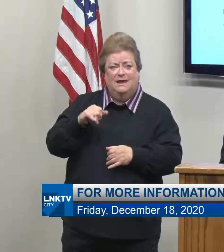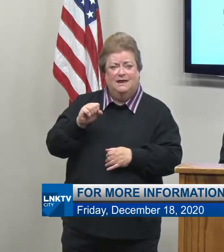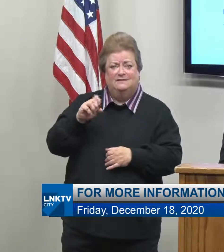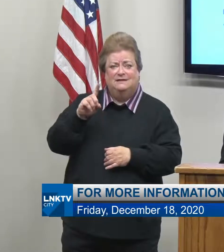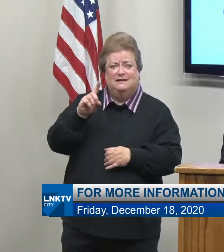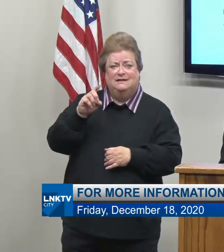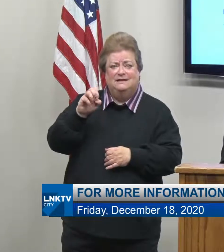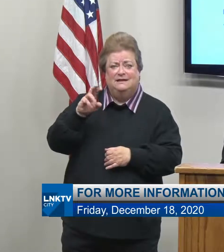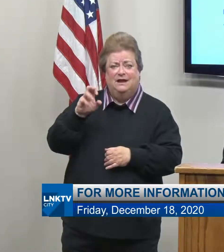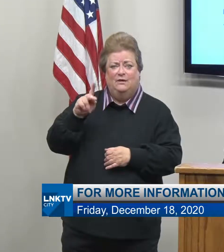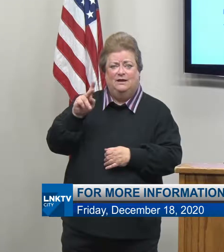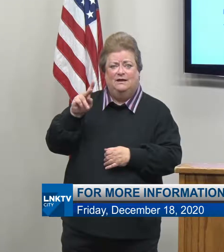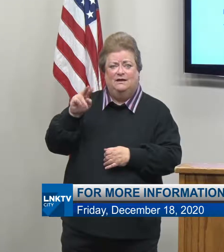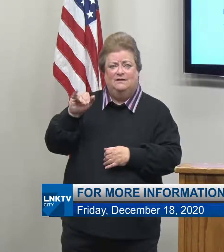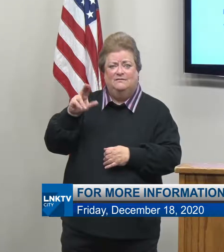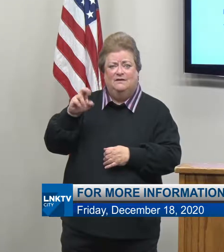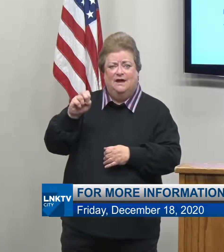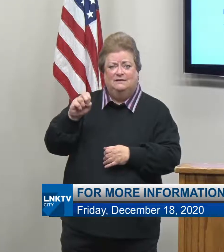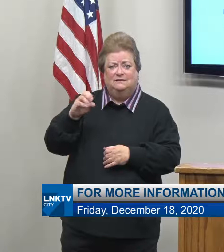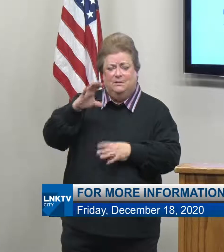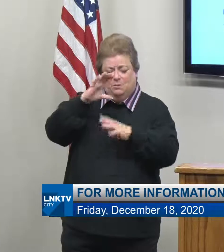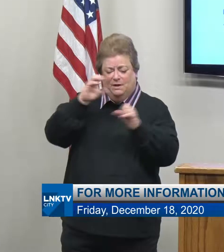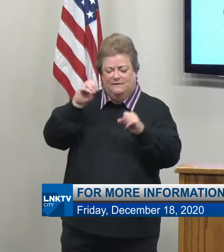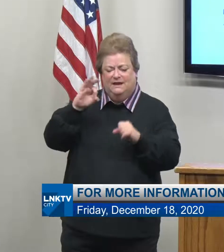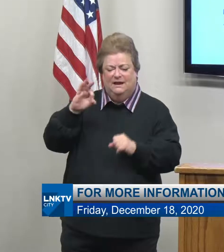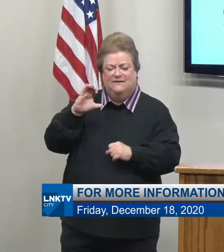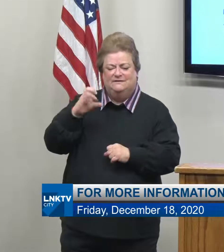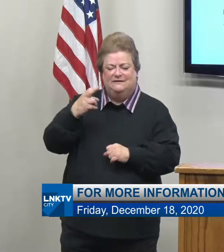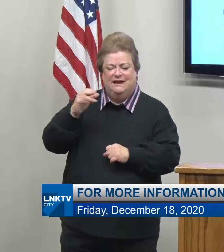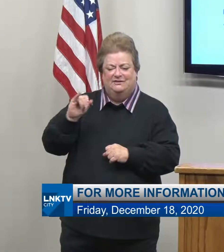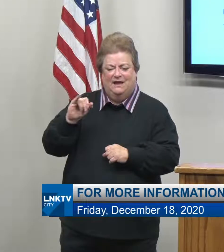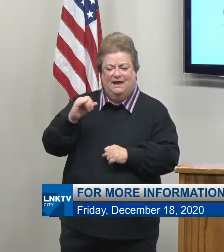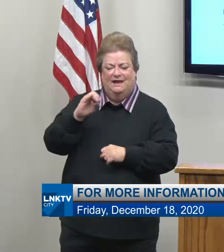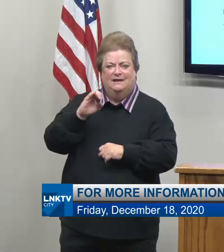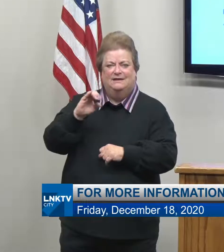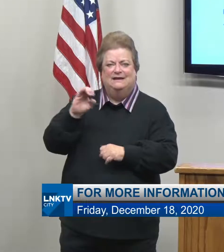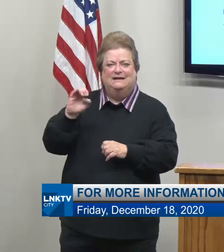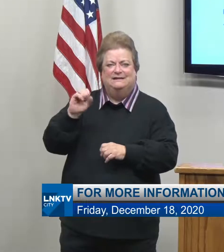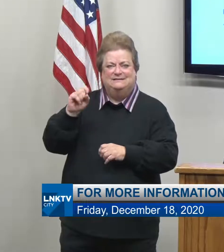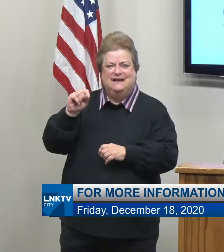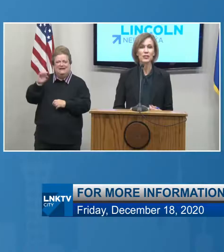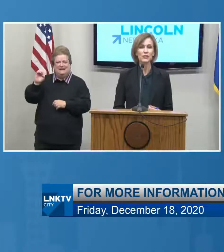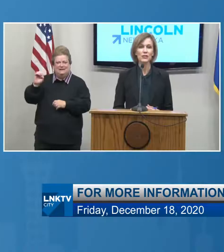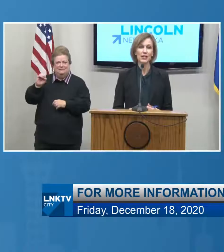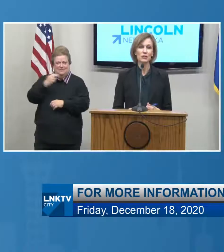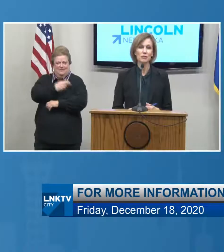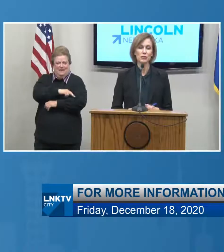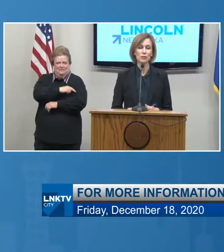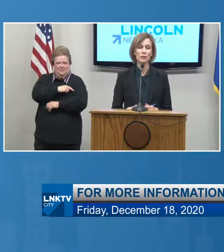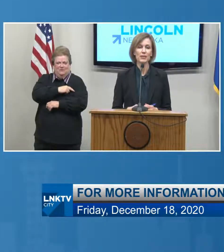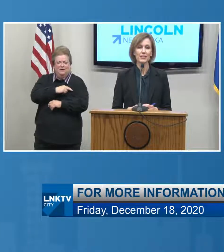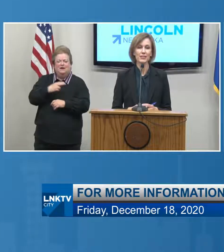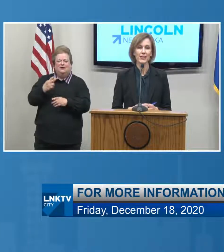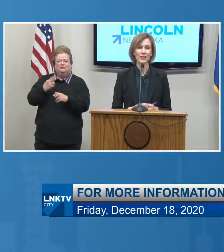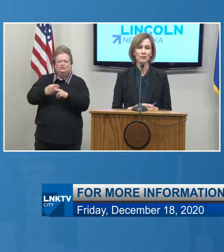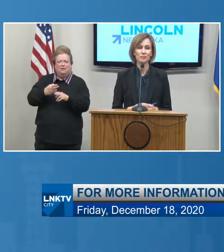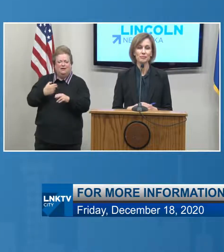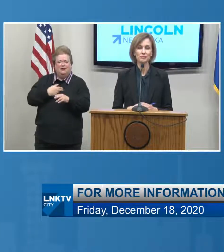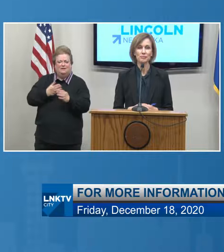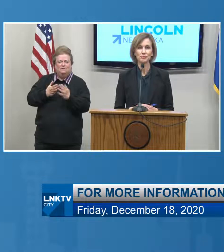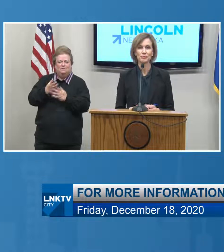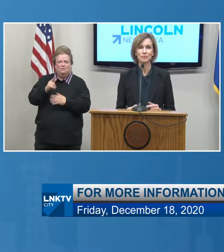Vance, president of CHI St. Elizabeth. And Derek joins us by Zoom today. Over to you, and thank you so much for being with us,